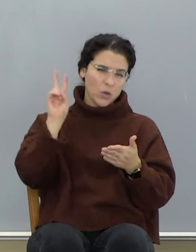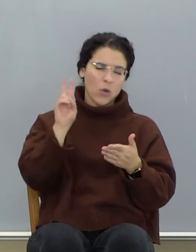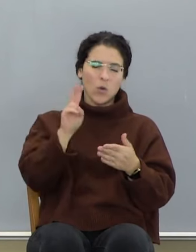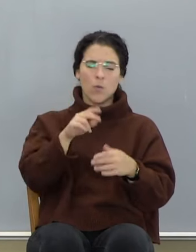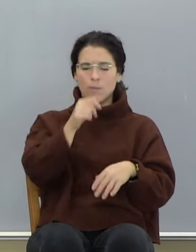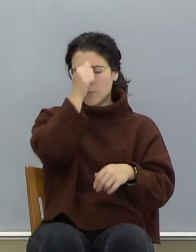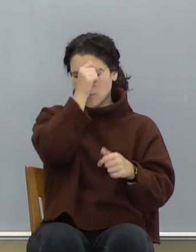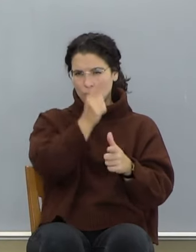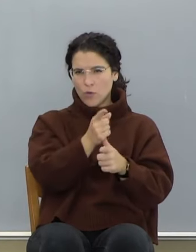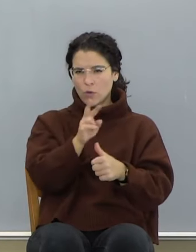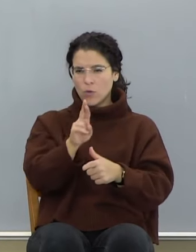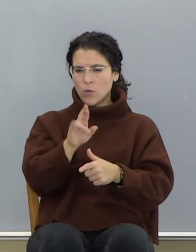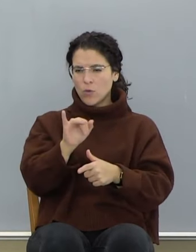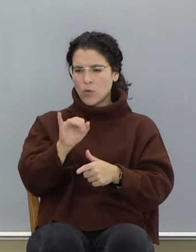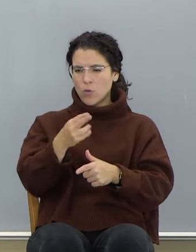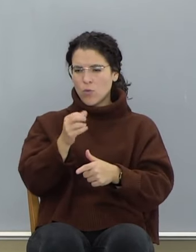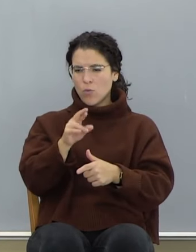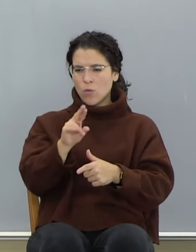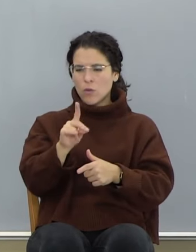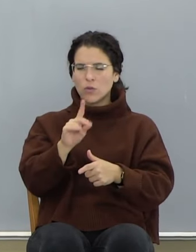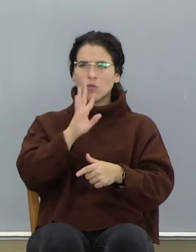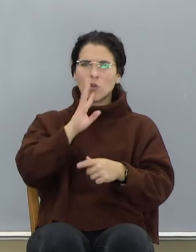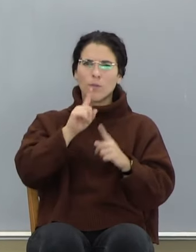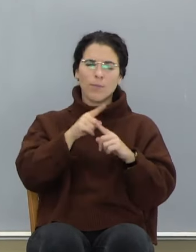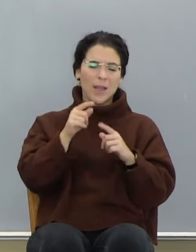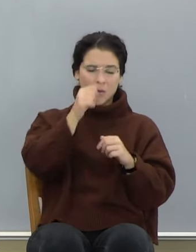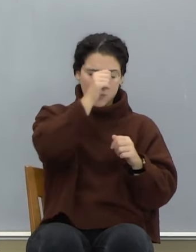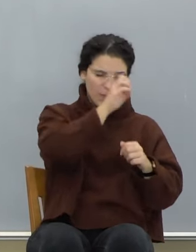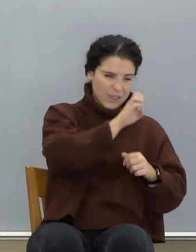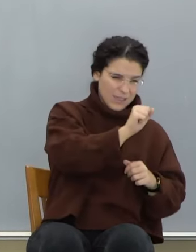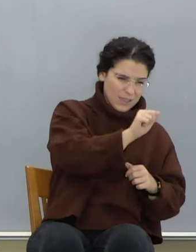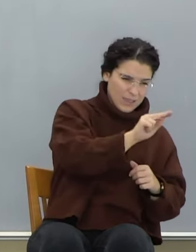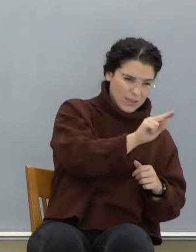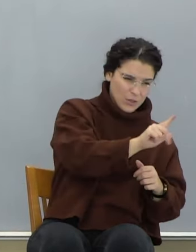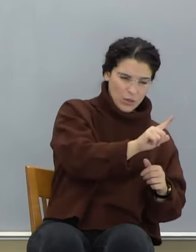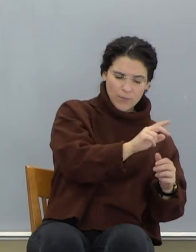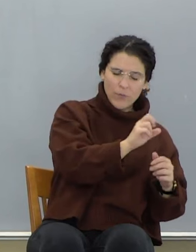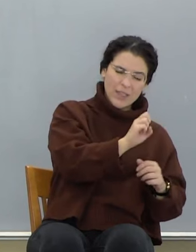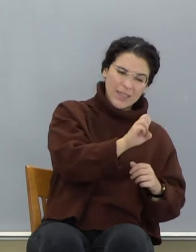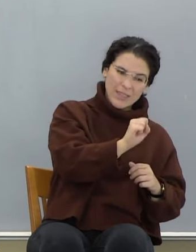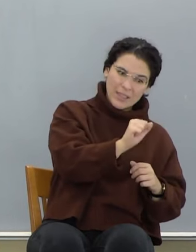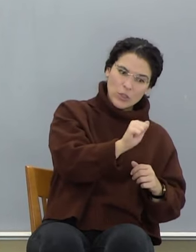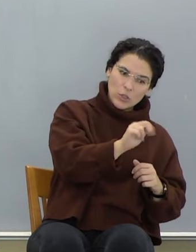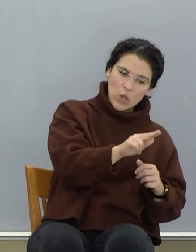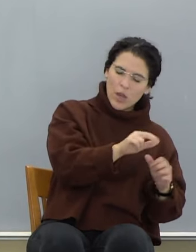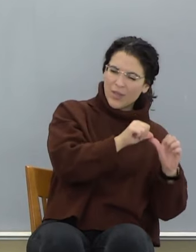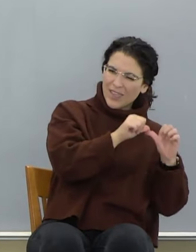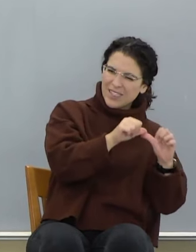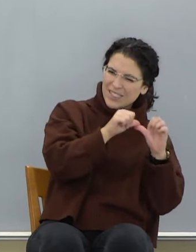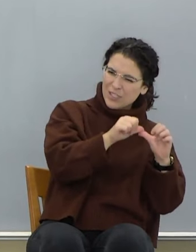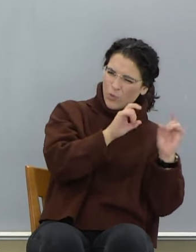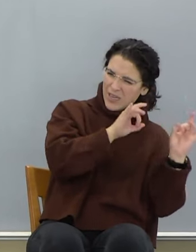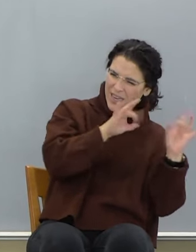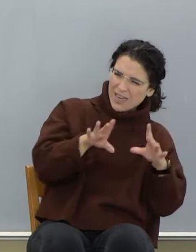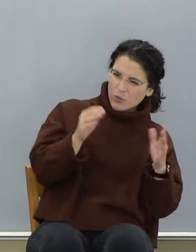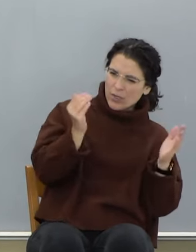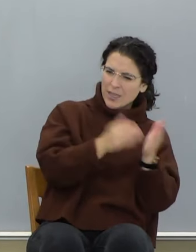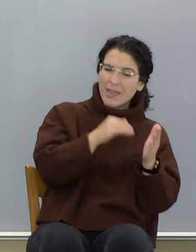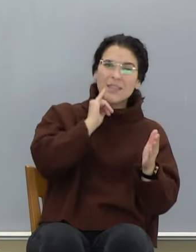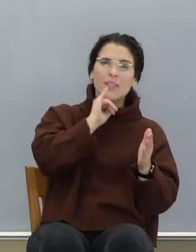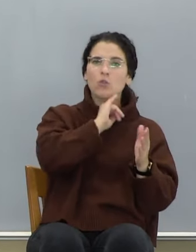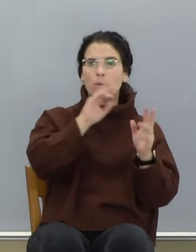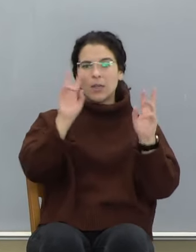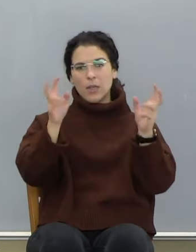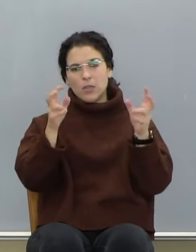things about the perpetual hatred of the surrounding neighbors there because Israel is,